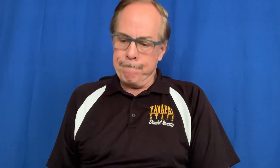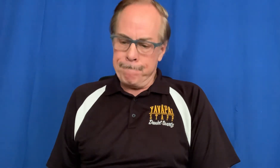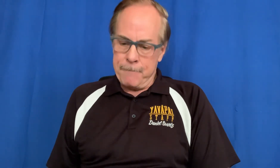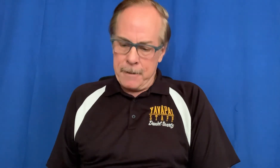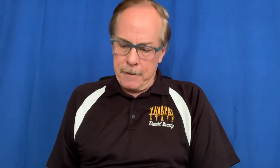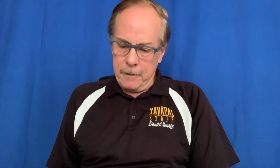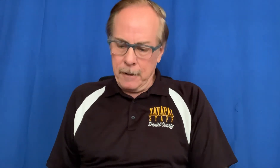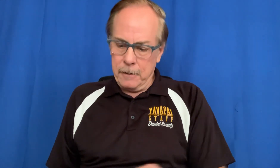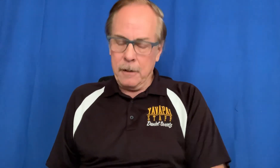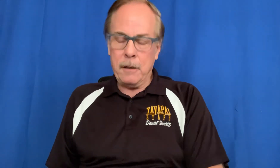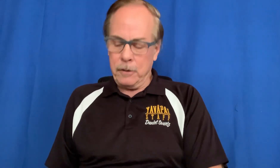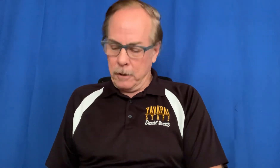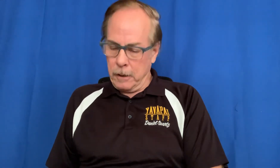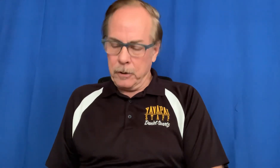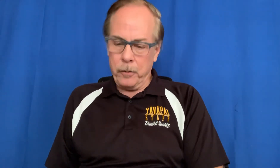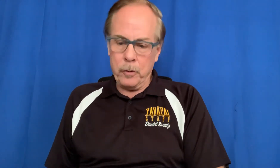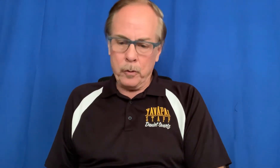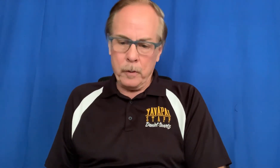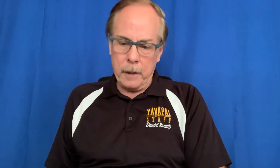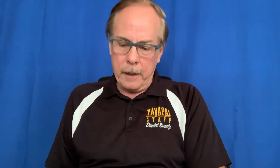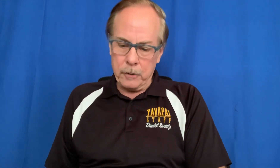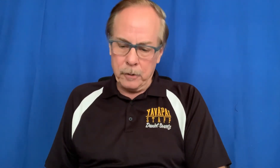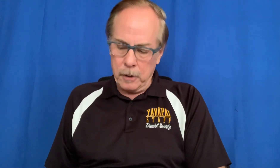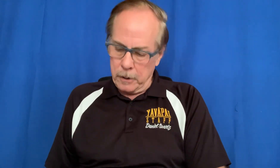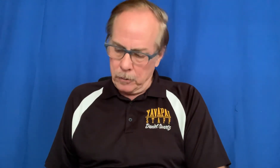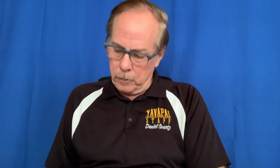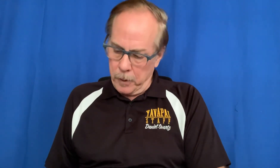I think that's it. That's going to get you through that exercise on page